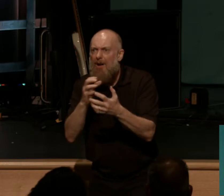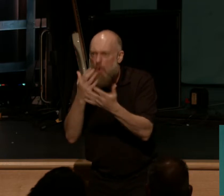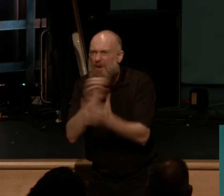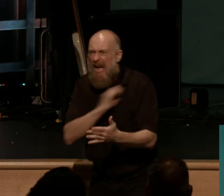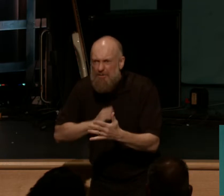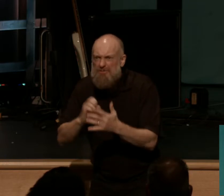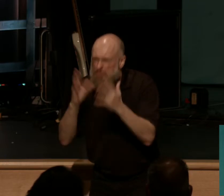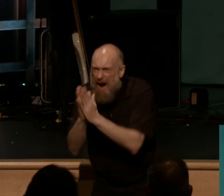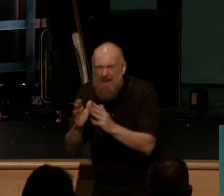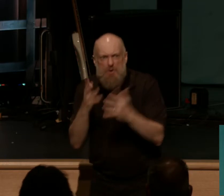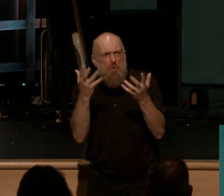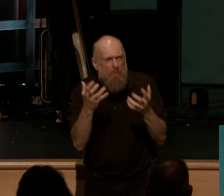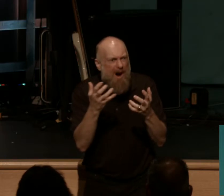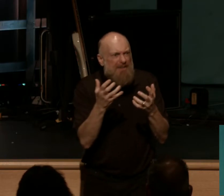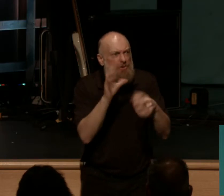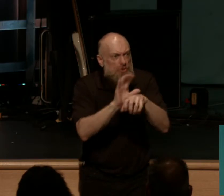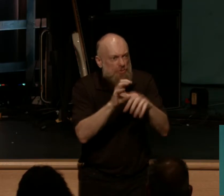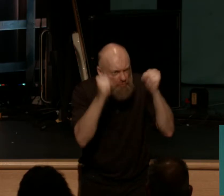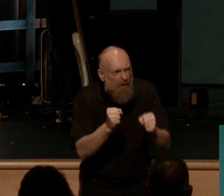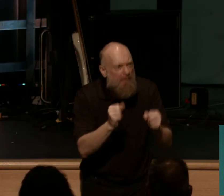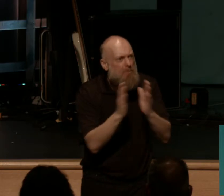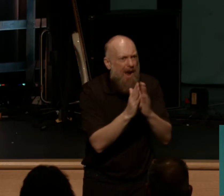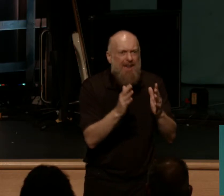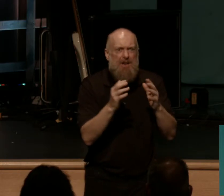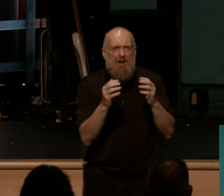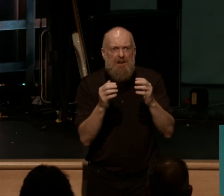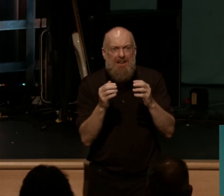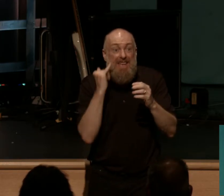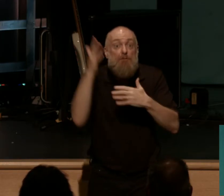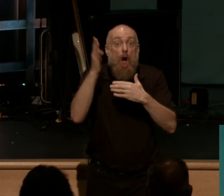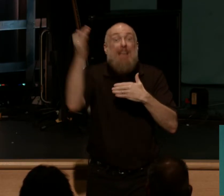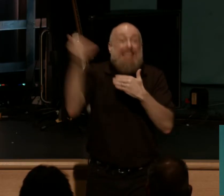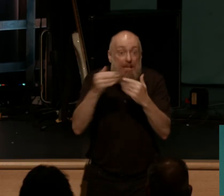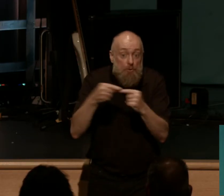God be near a staff, if God be near a church community, if God be near,